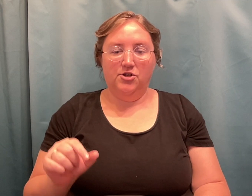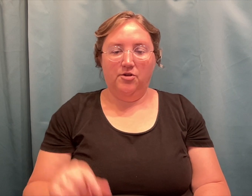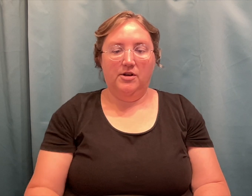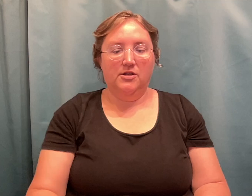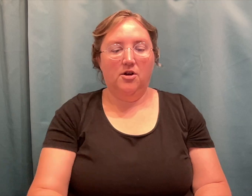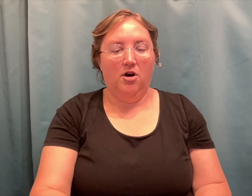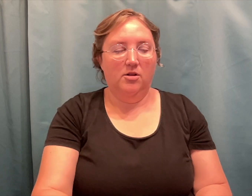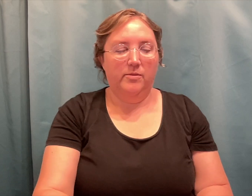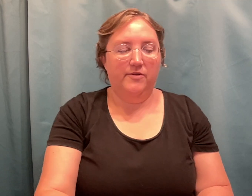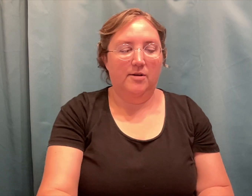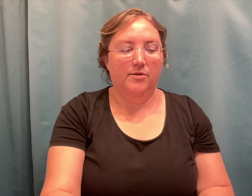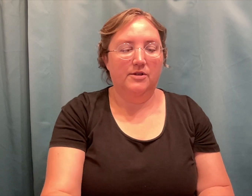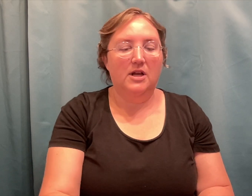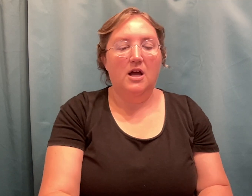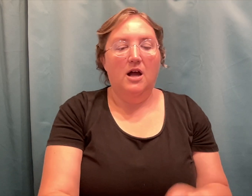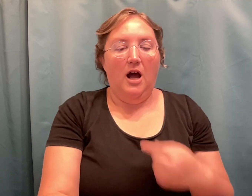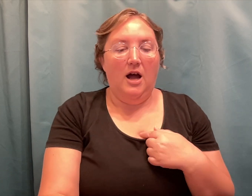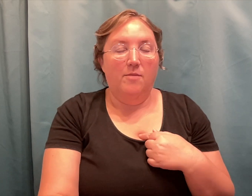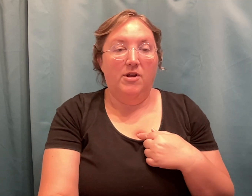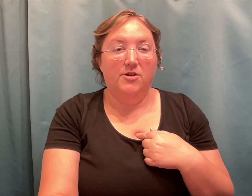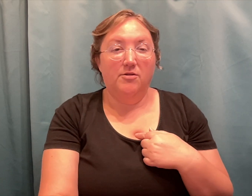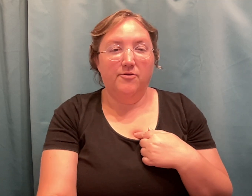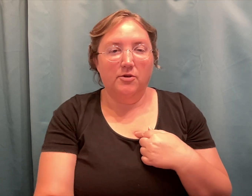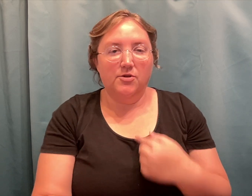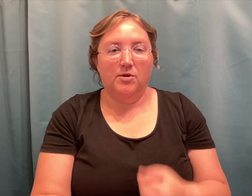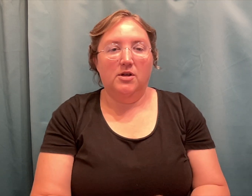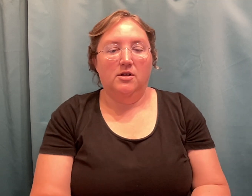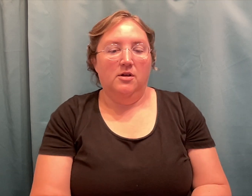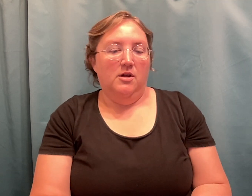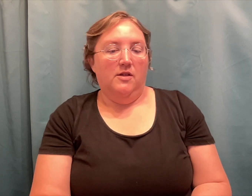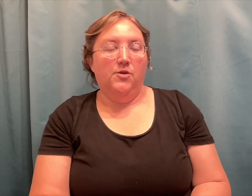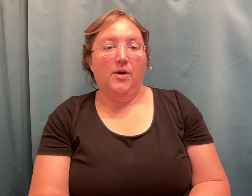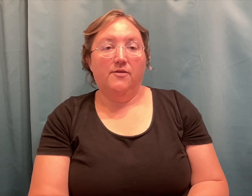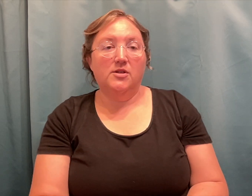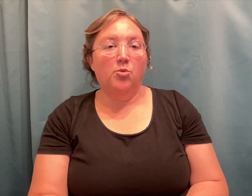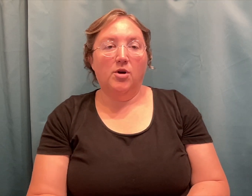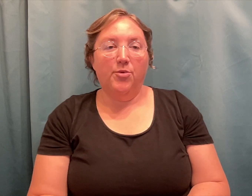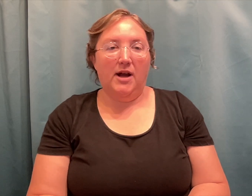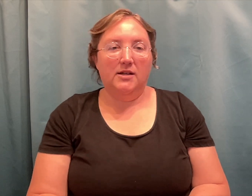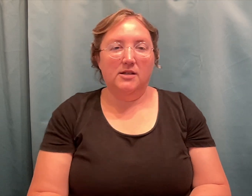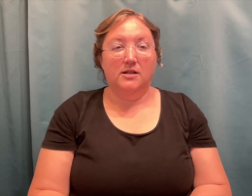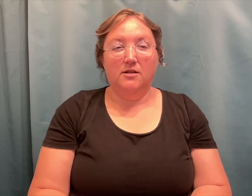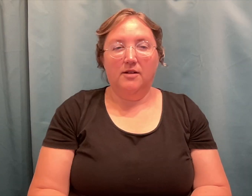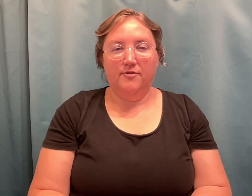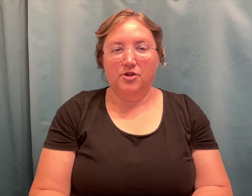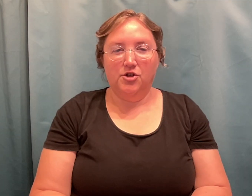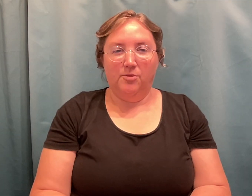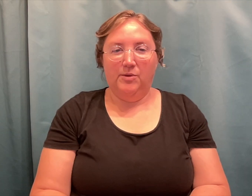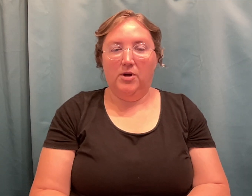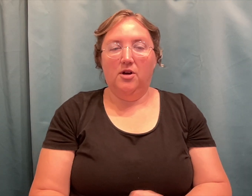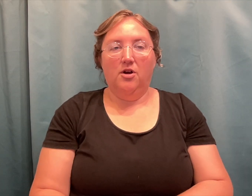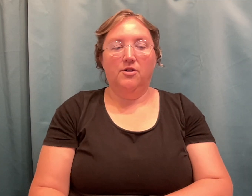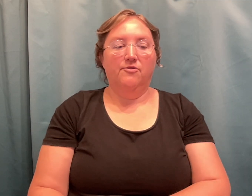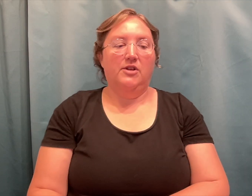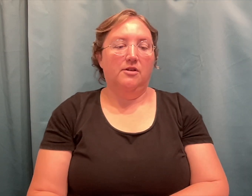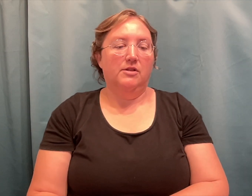that it's a column of numbers. I'm going to do the first one. You'll have some more to practice and then you'll have to show me one on your video this